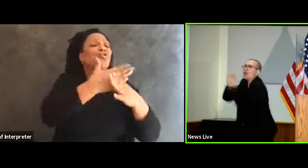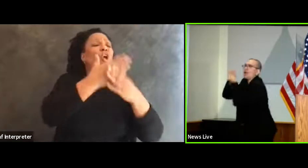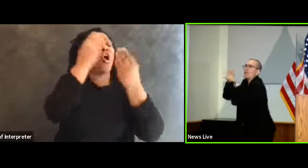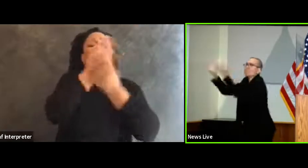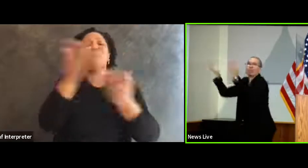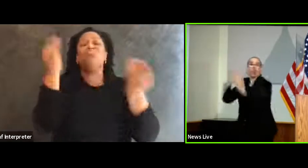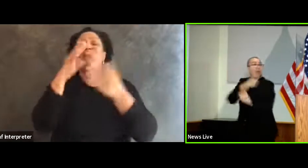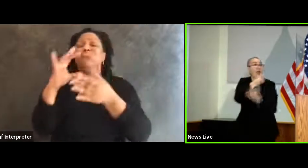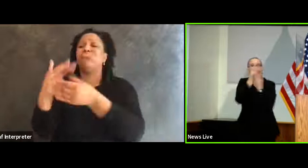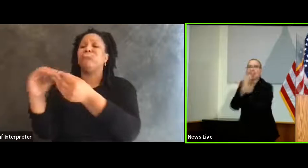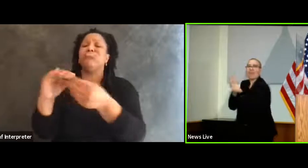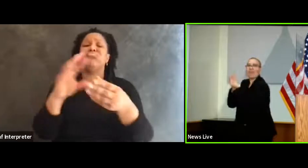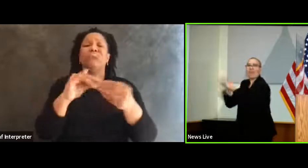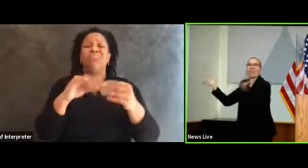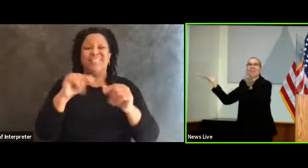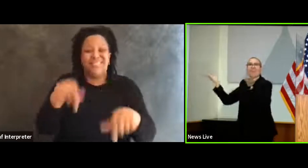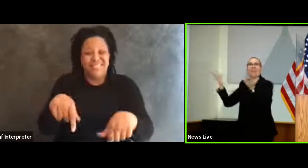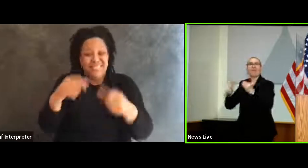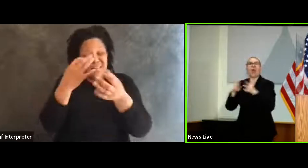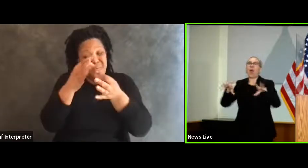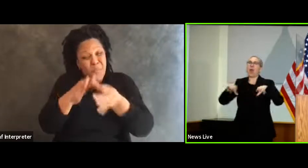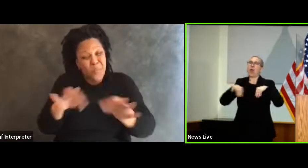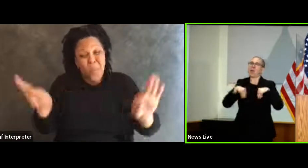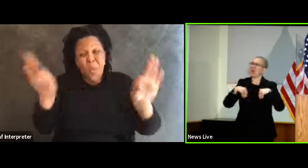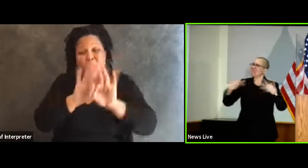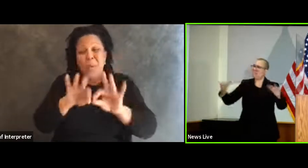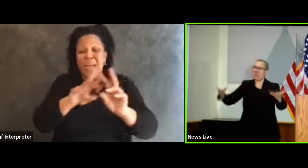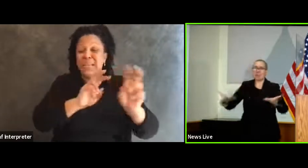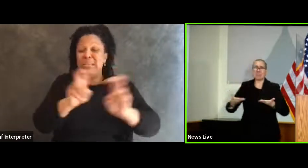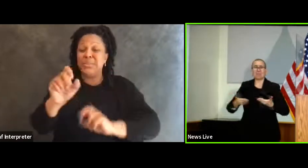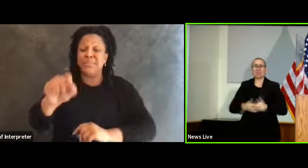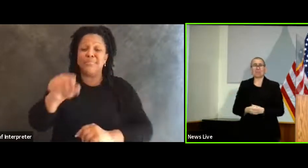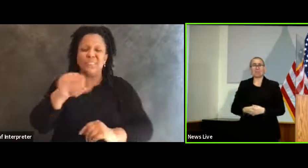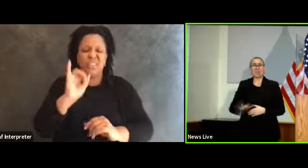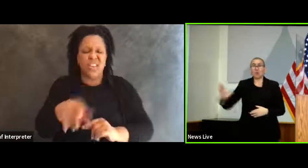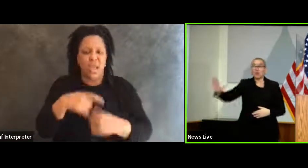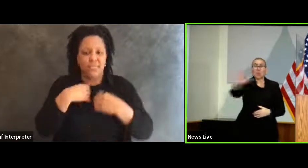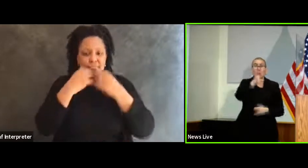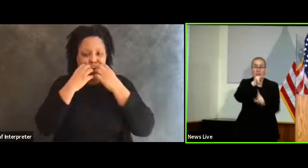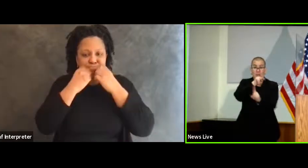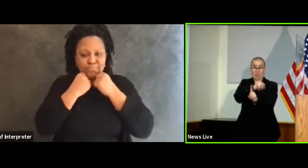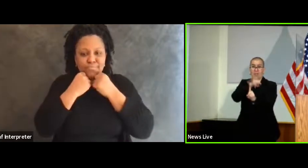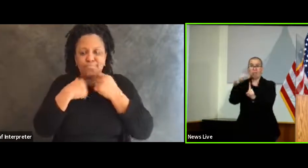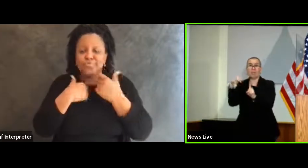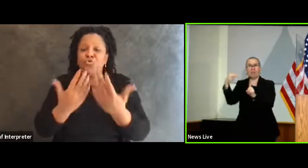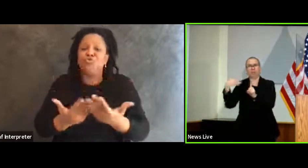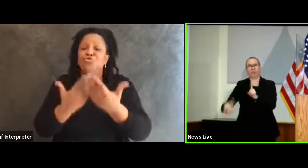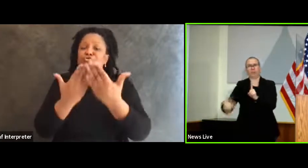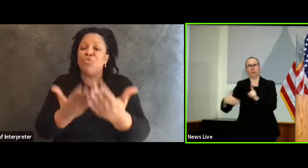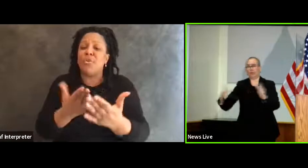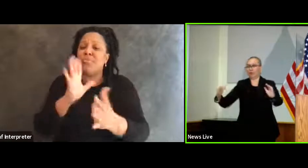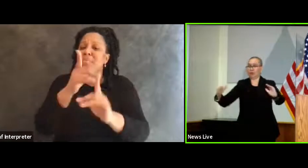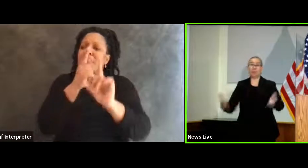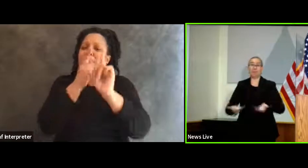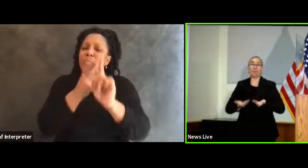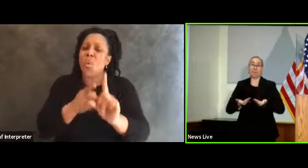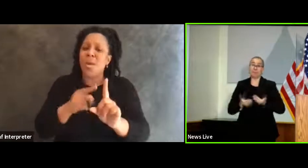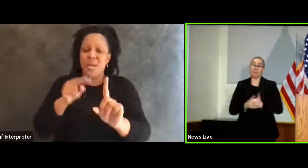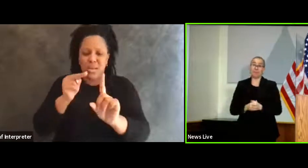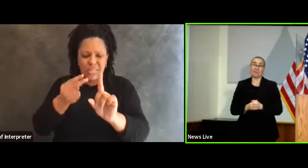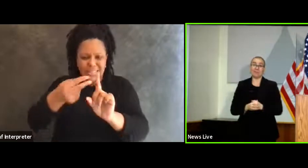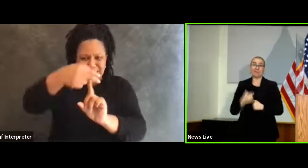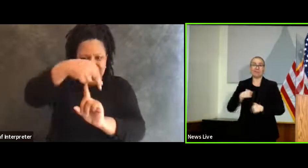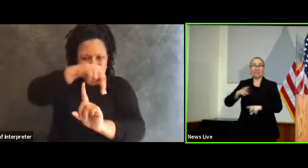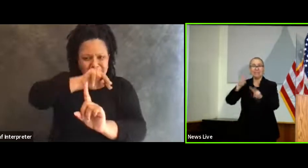breathe. So those suggestions, those points, those insights, we're really going to be looking for, as we talked about, that's